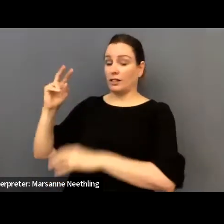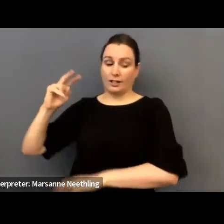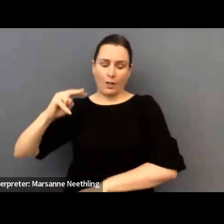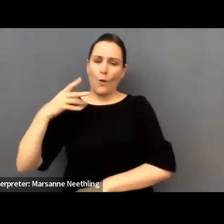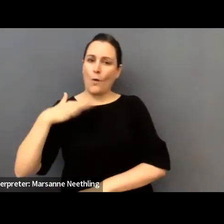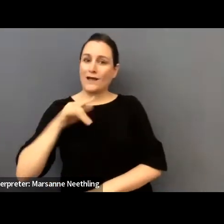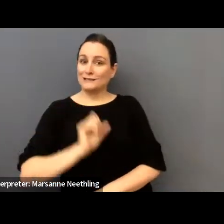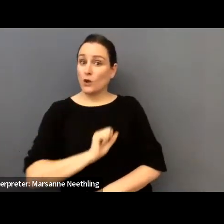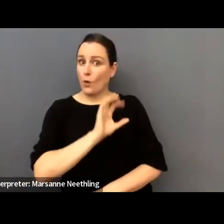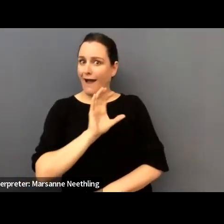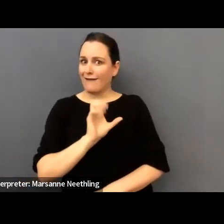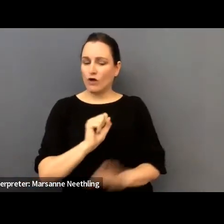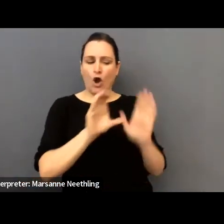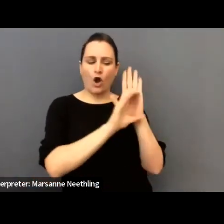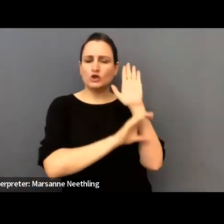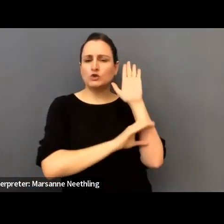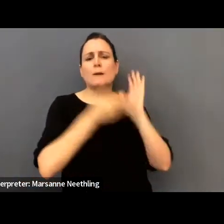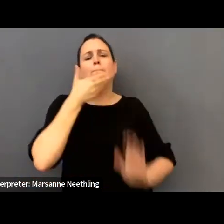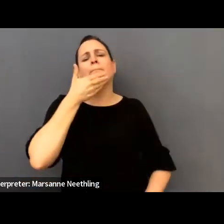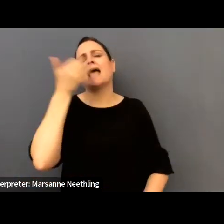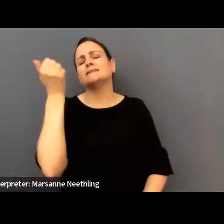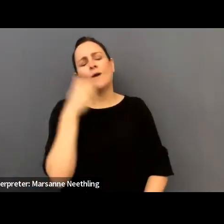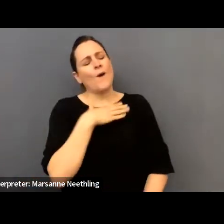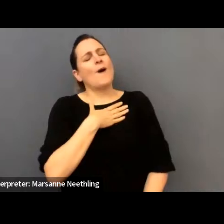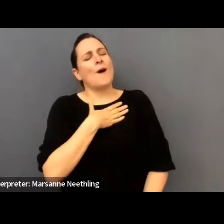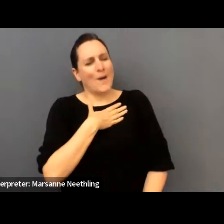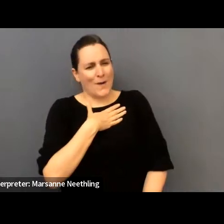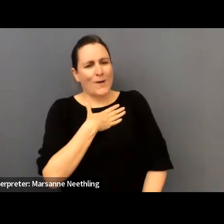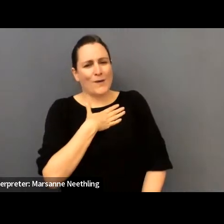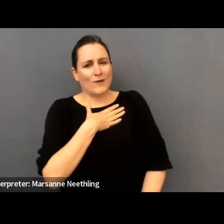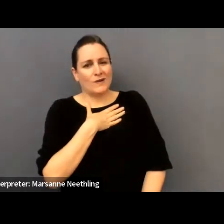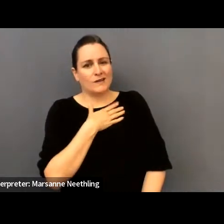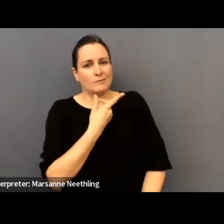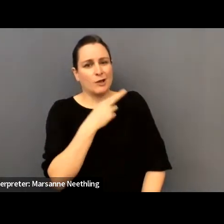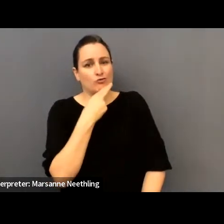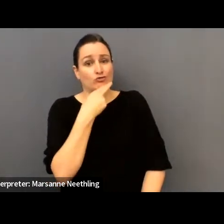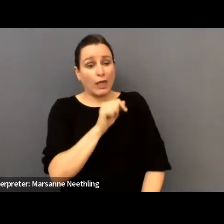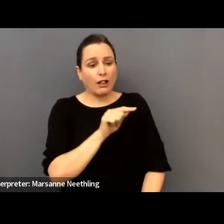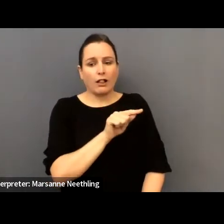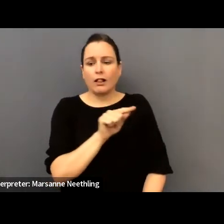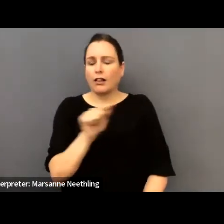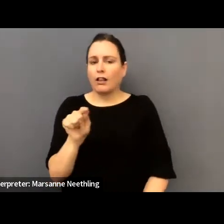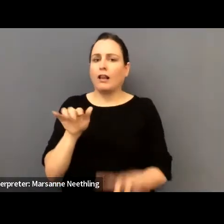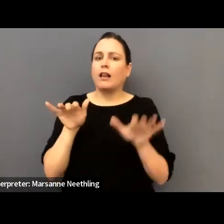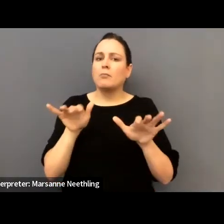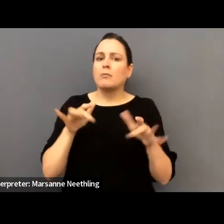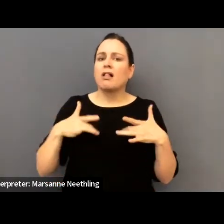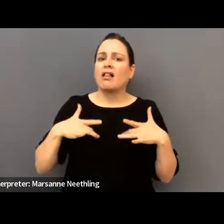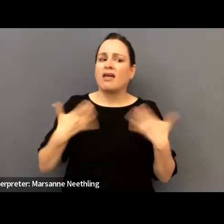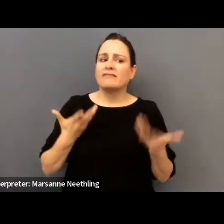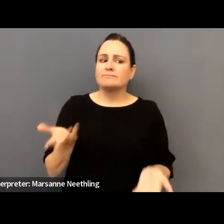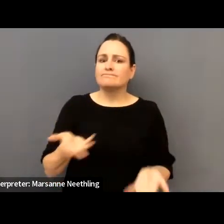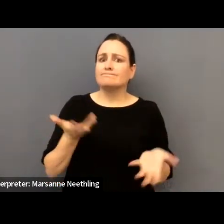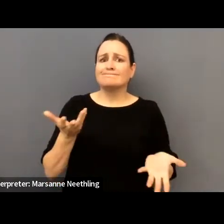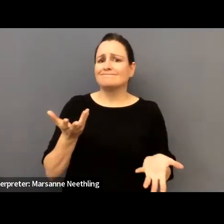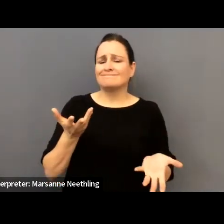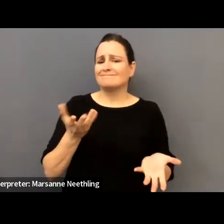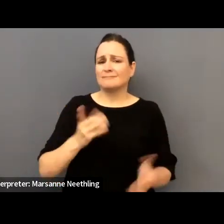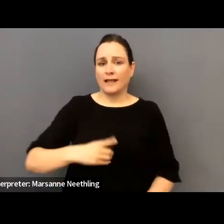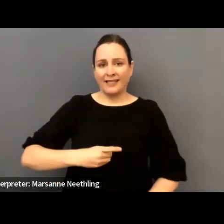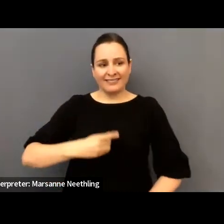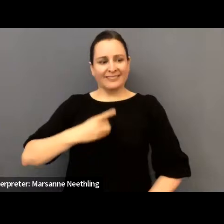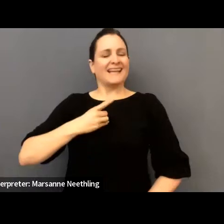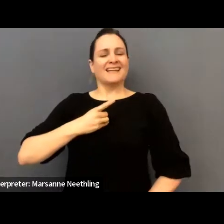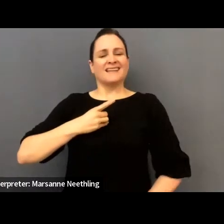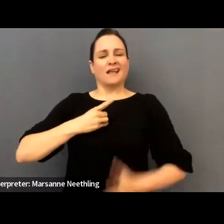our people live in real conditions that doesn't give dignity to their lives.